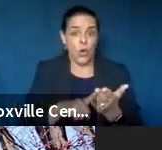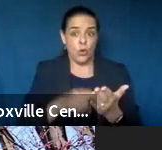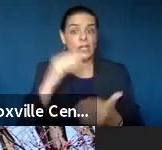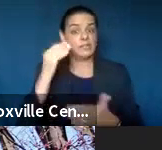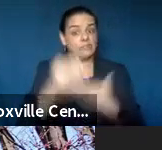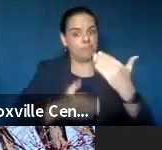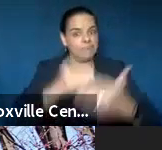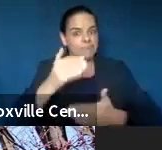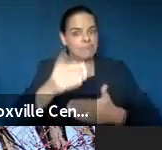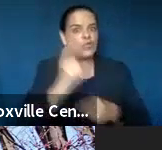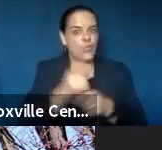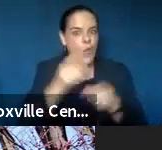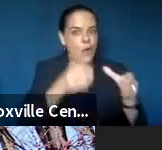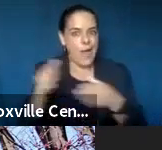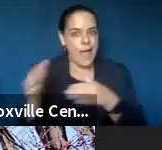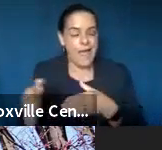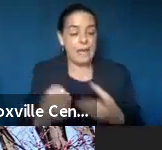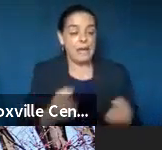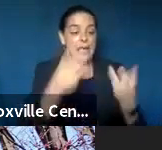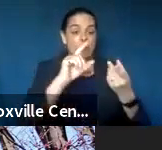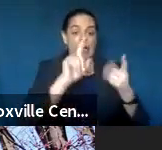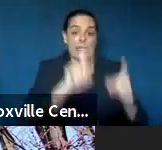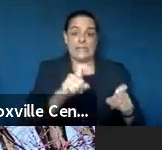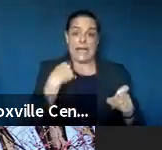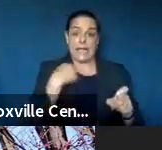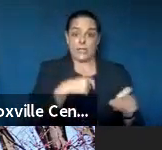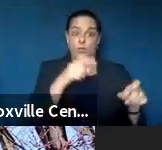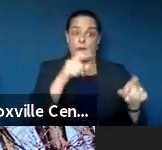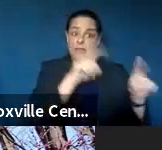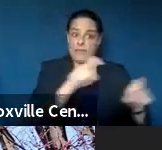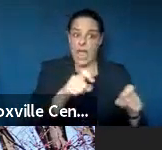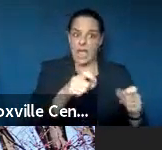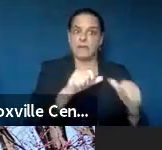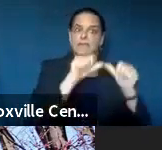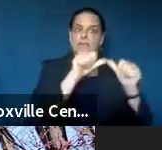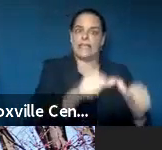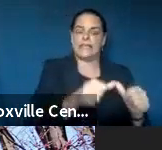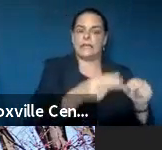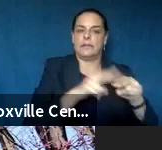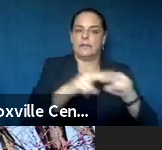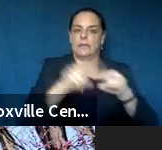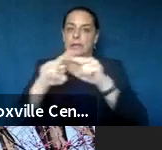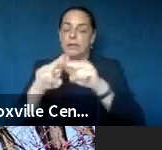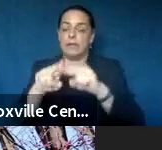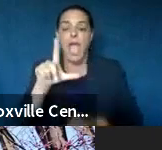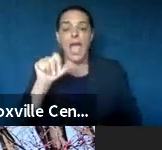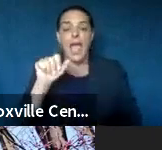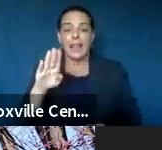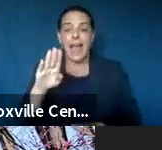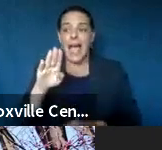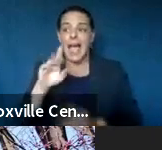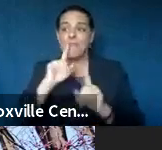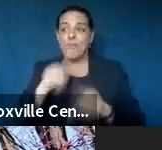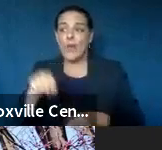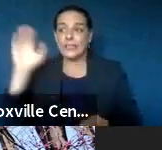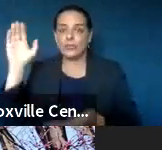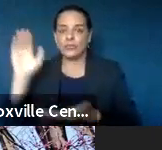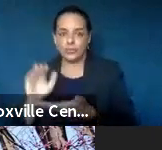right direction. The number of tests conducted continues to trend up, and the lab turnaround time in our community remains